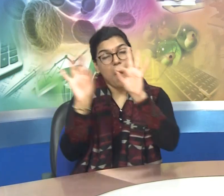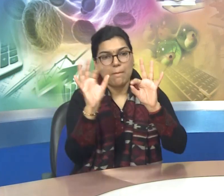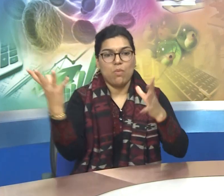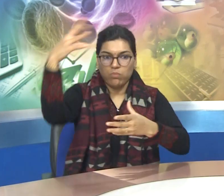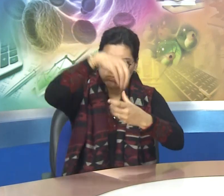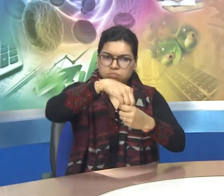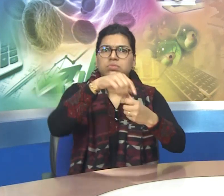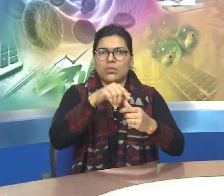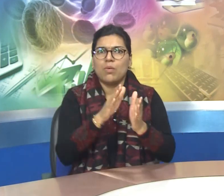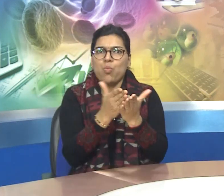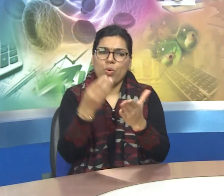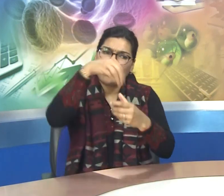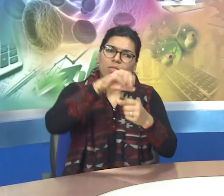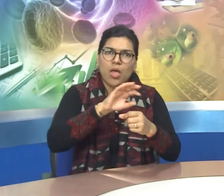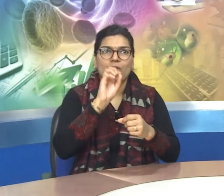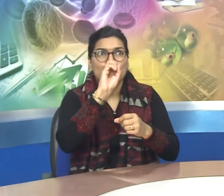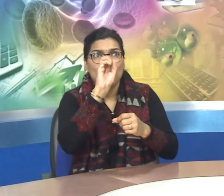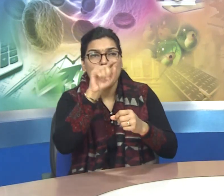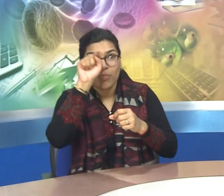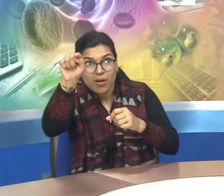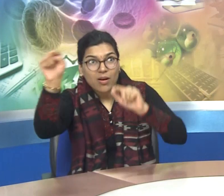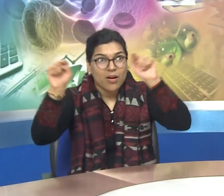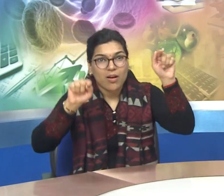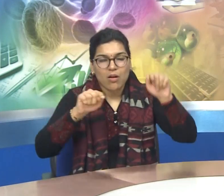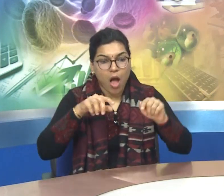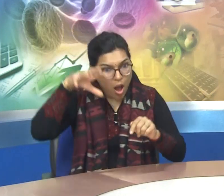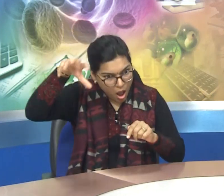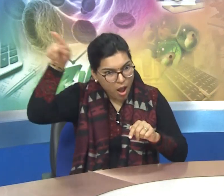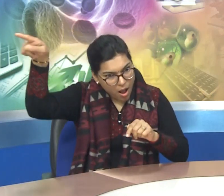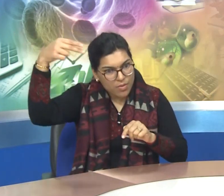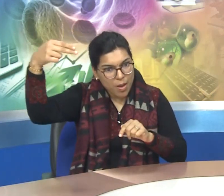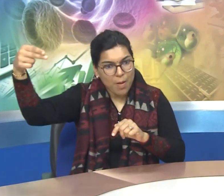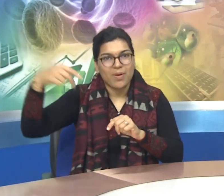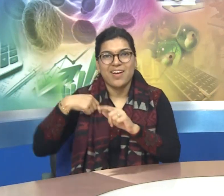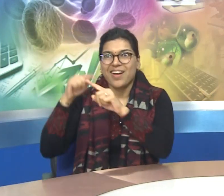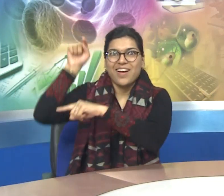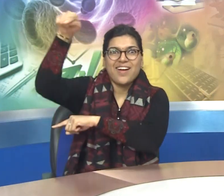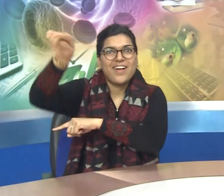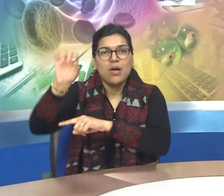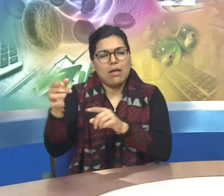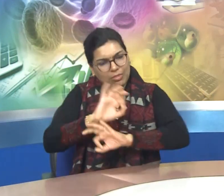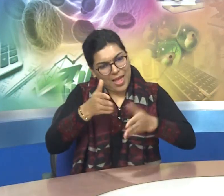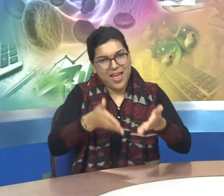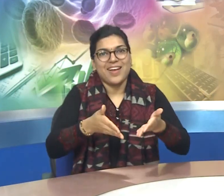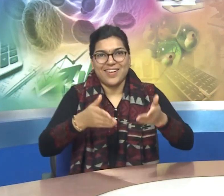All these sources provide us the geographical details.